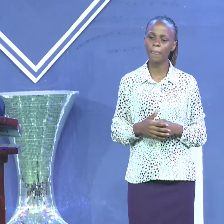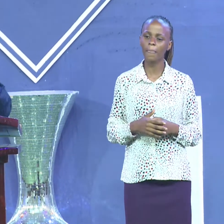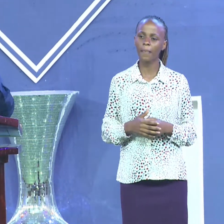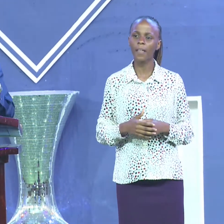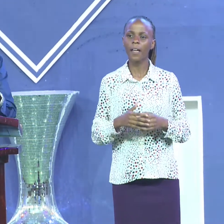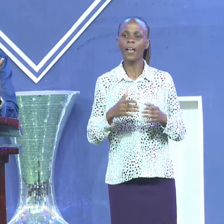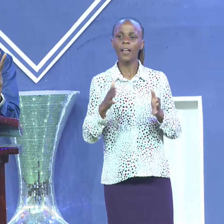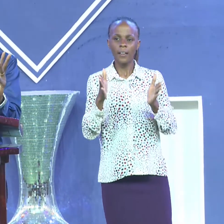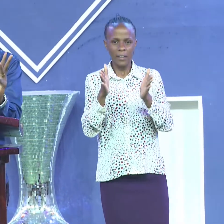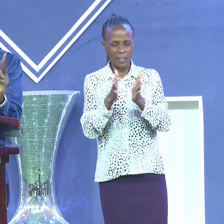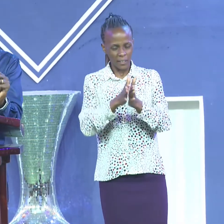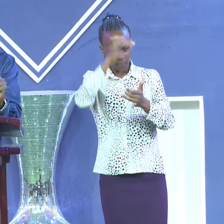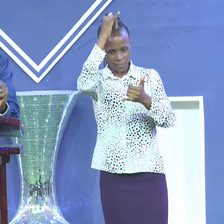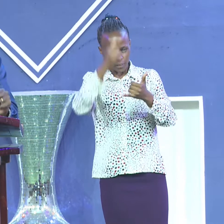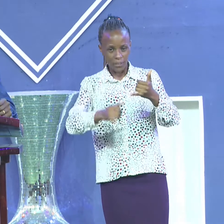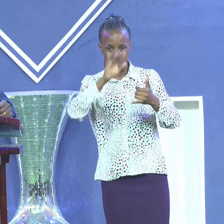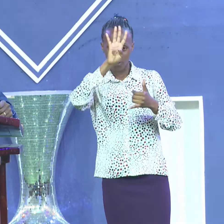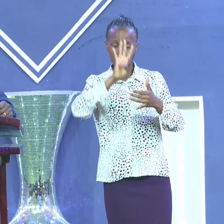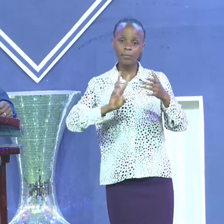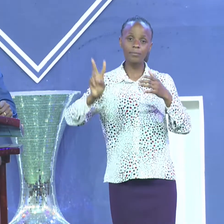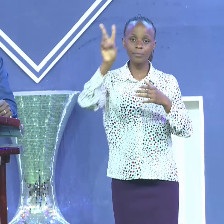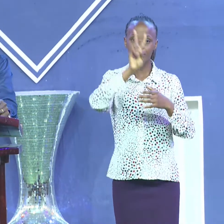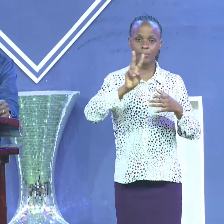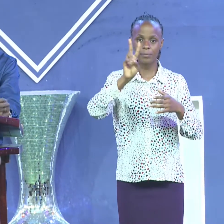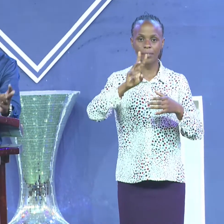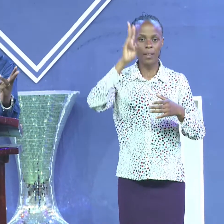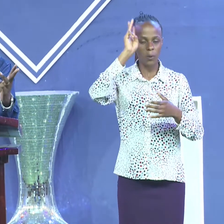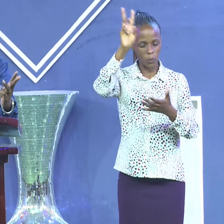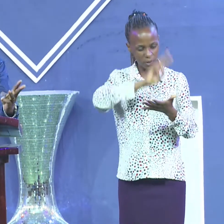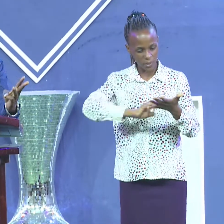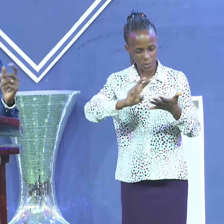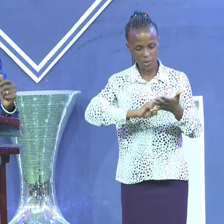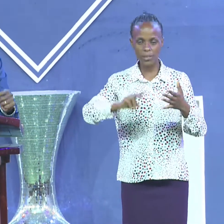chapter 25, the last 4 verses. We are going to read